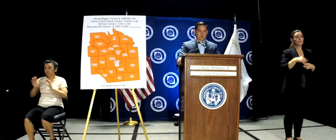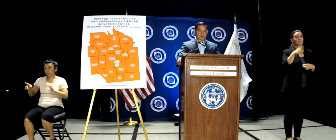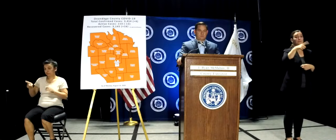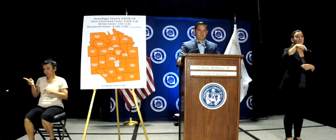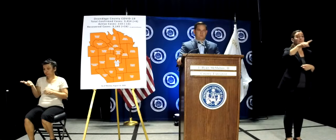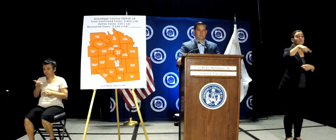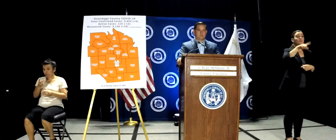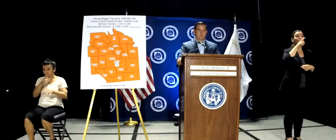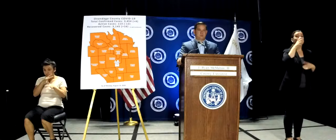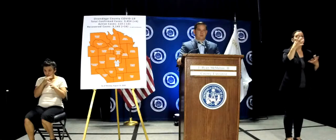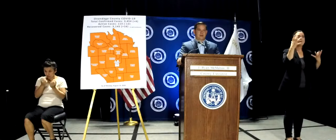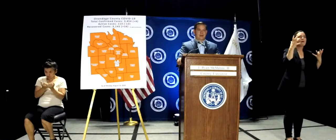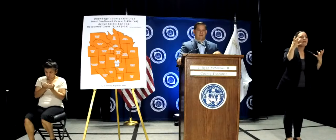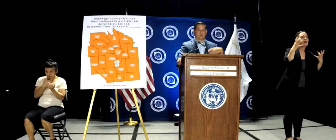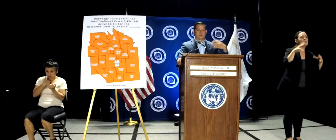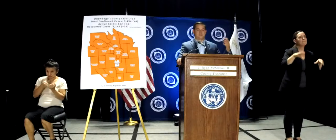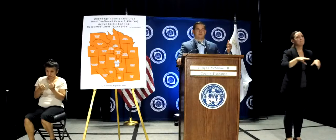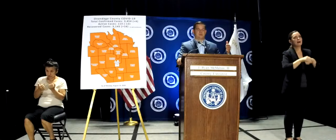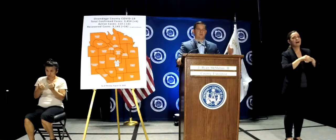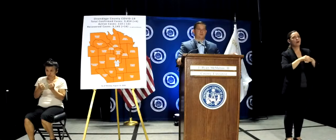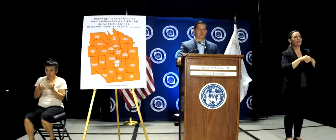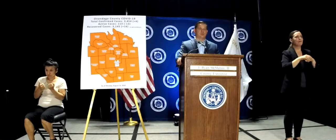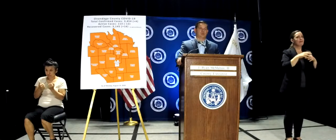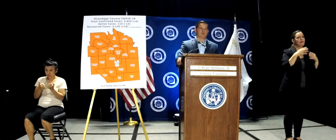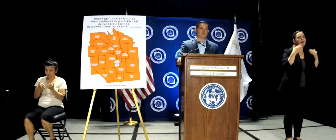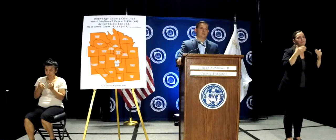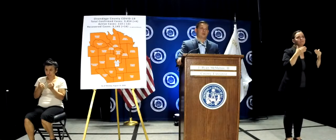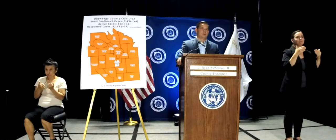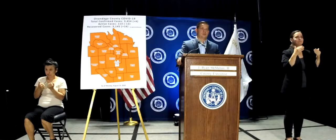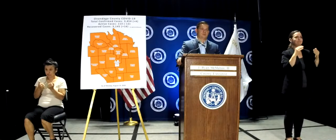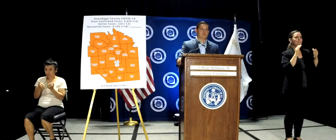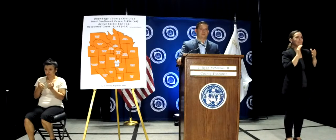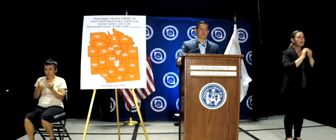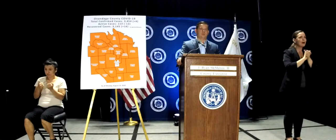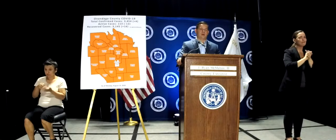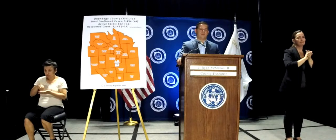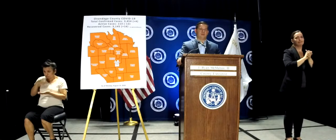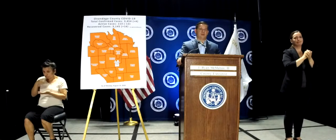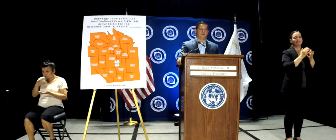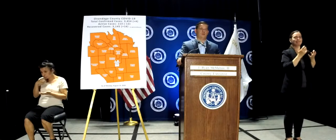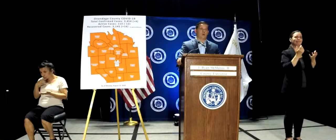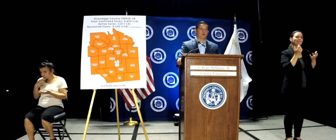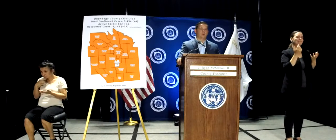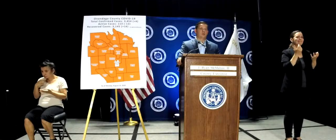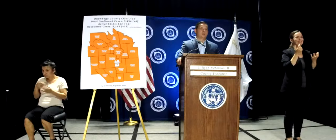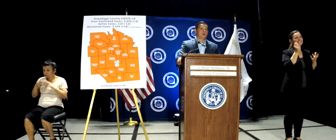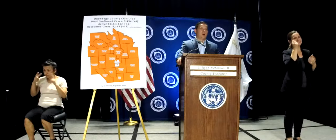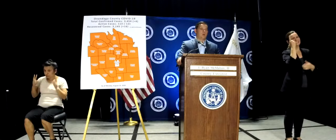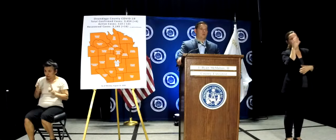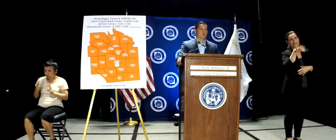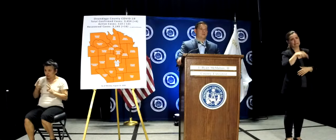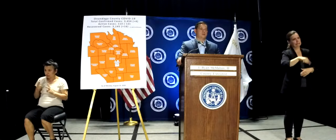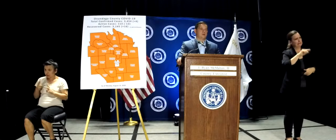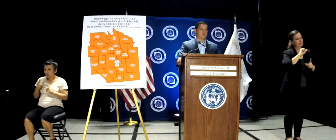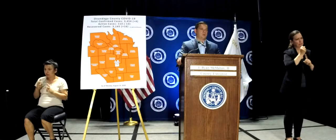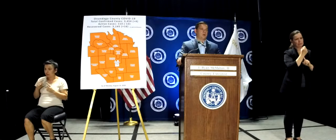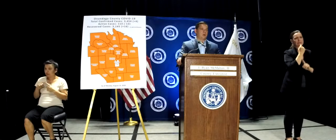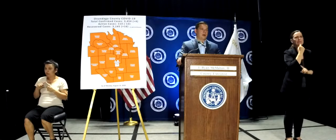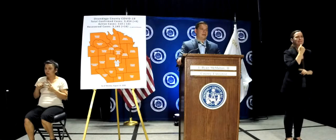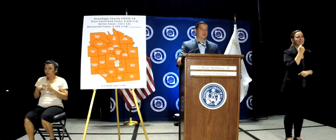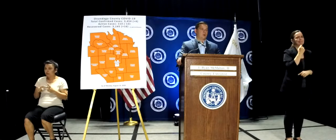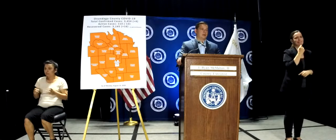is and have a reception, this is good news. This has been something we've been advocating for. We would